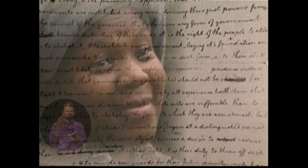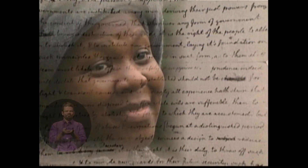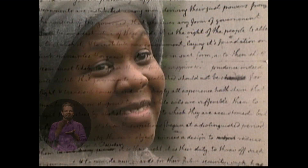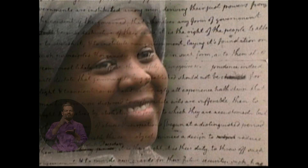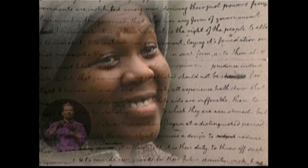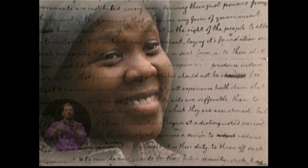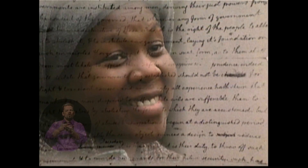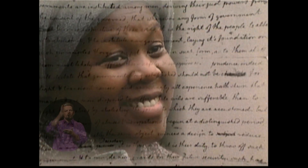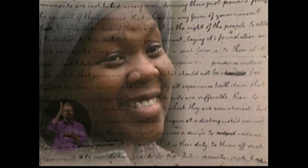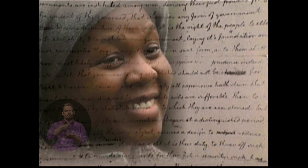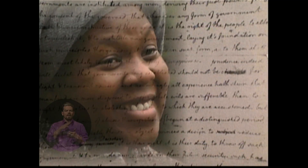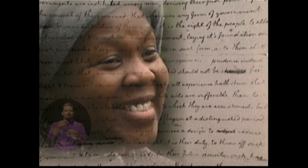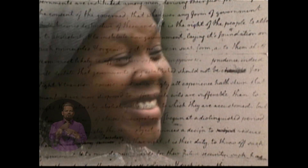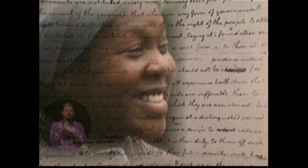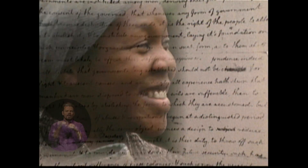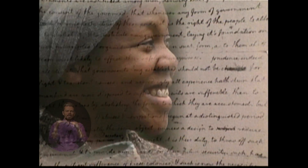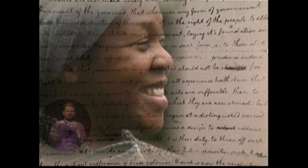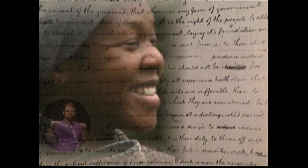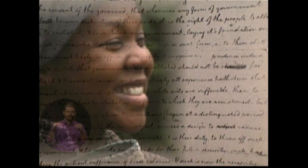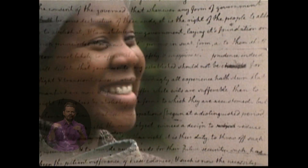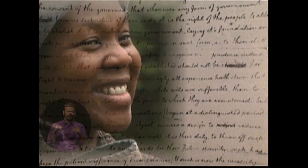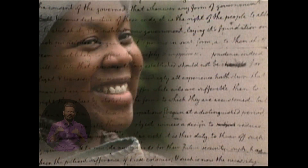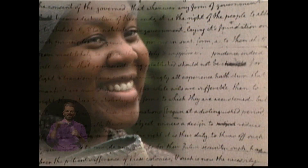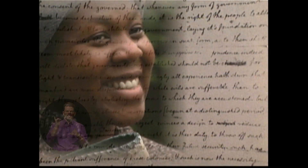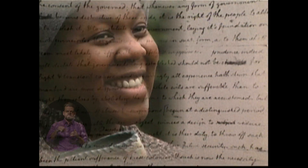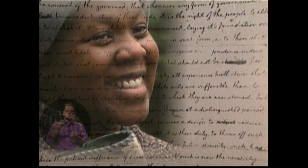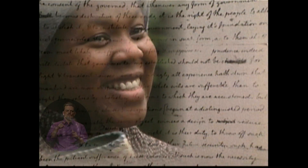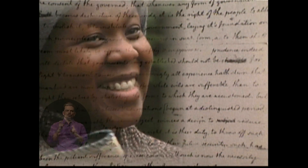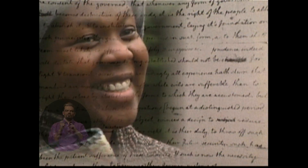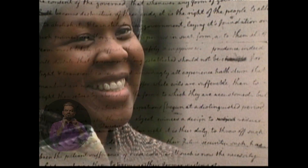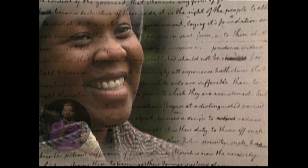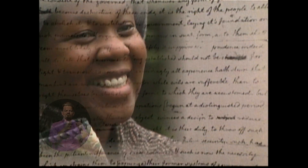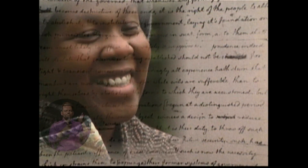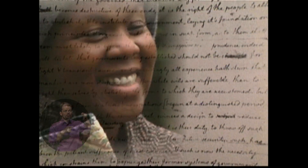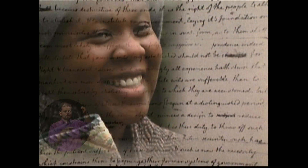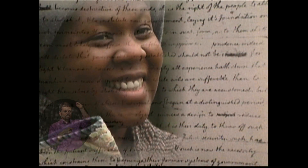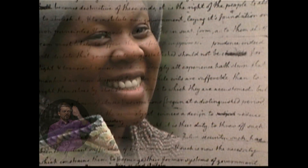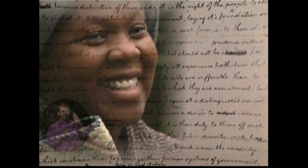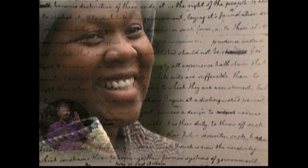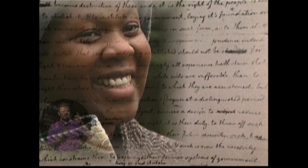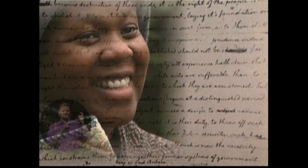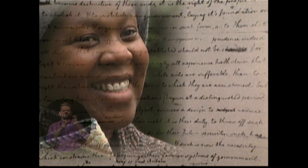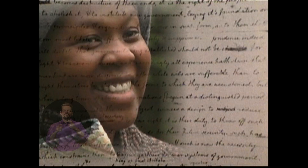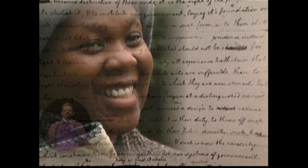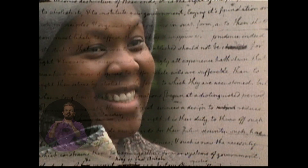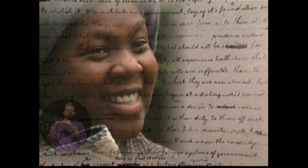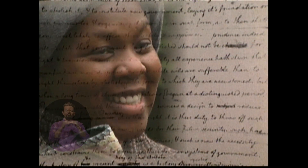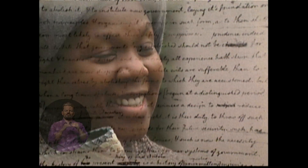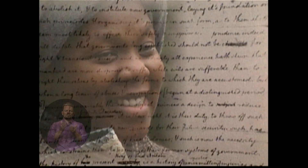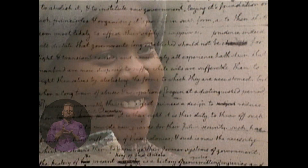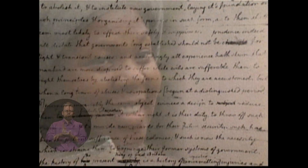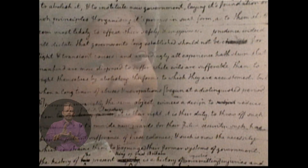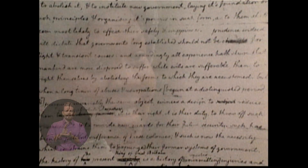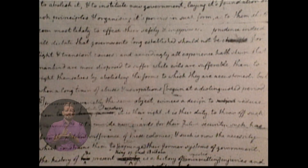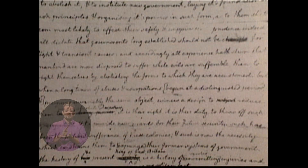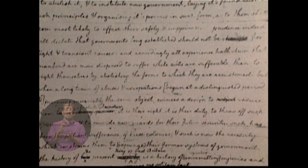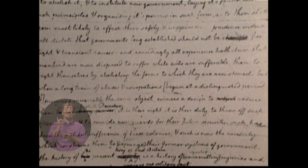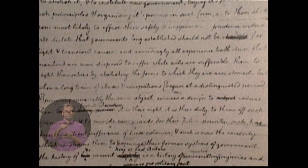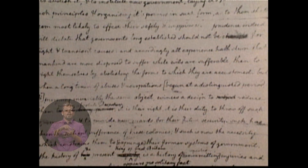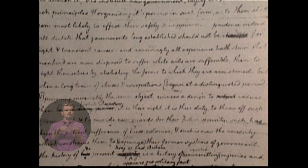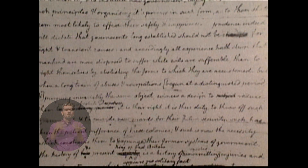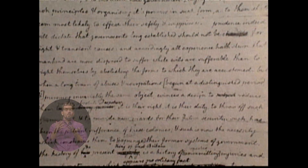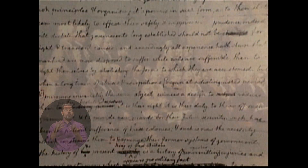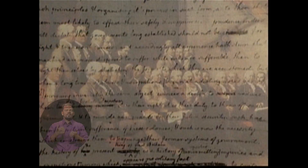are created equal, that they are endowed by their Creator with certain unalienable rights, that among these are